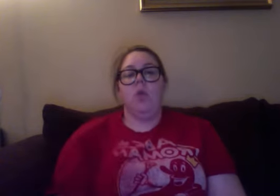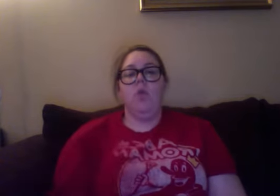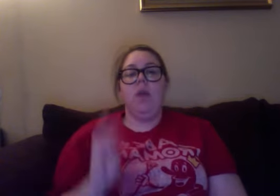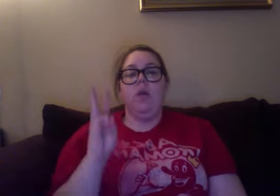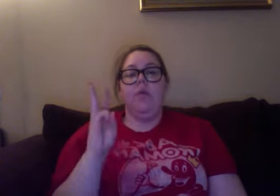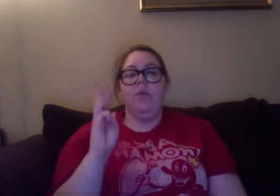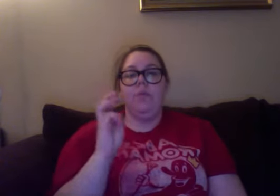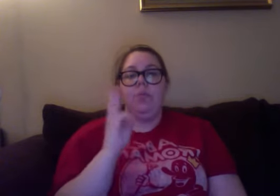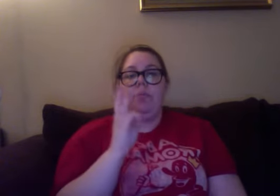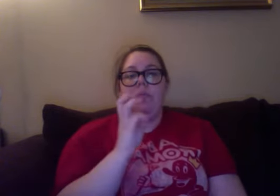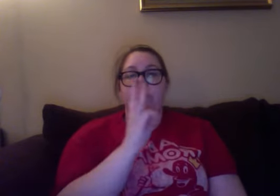weird,